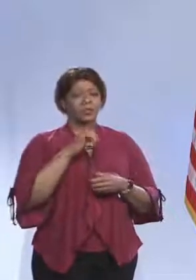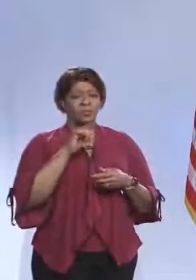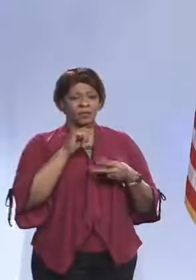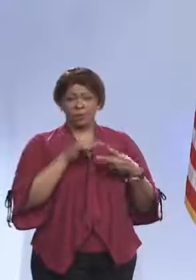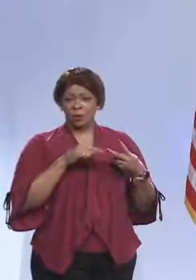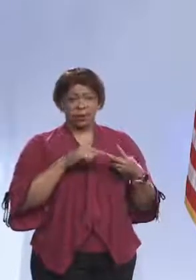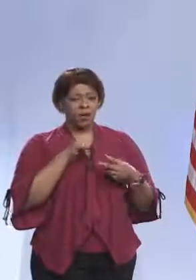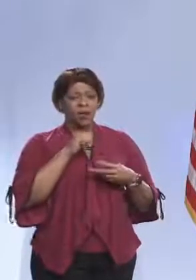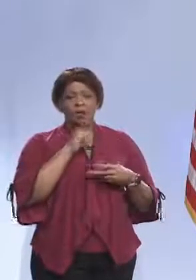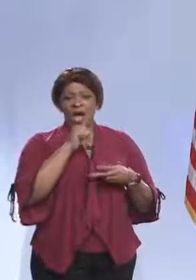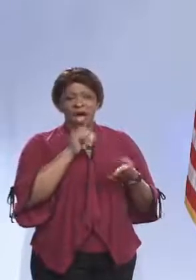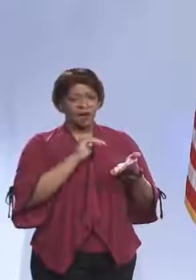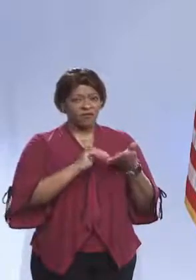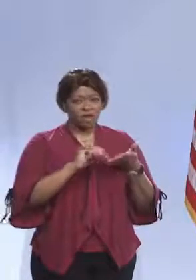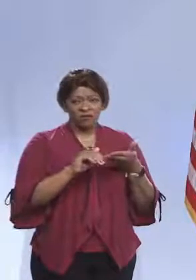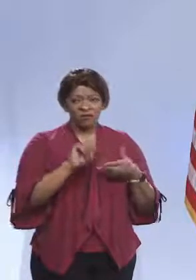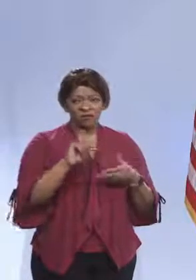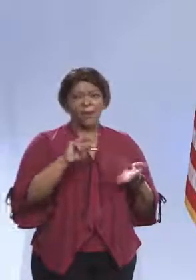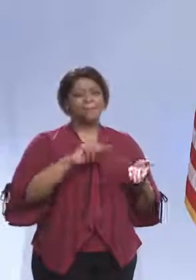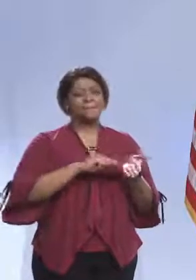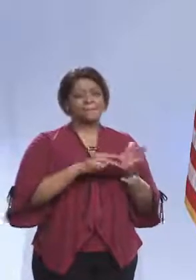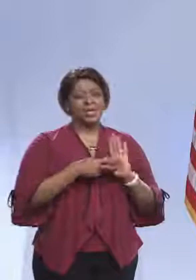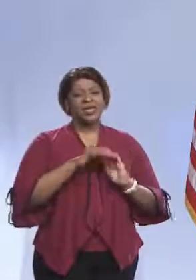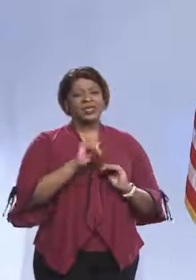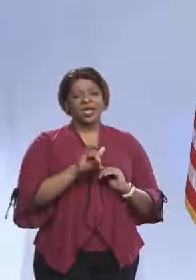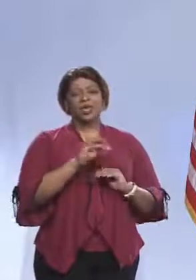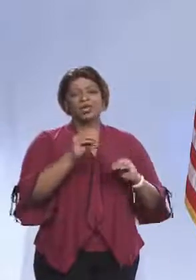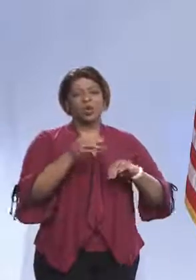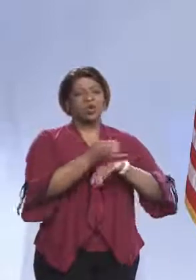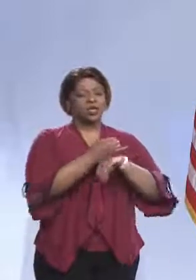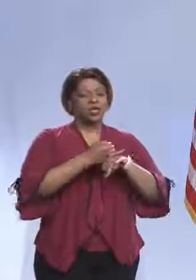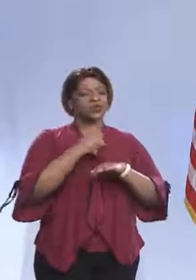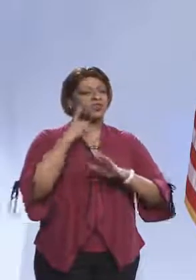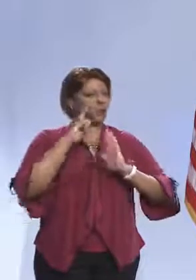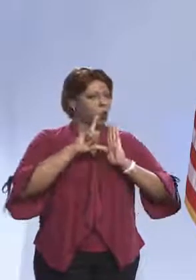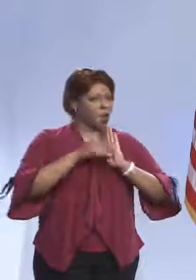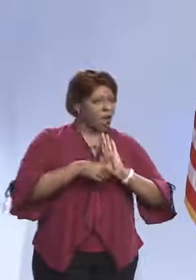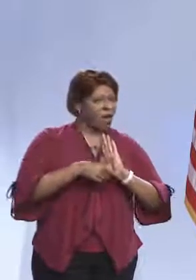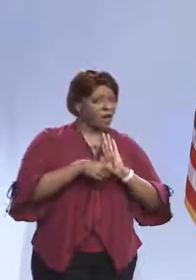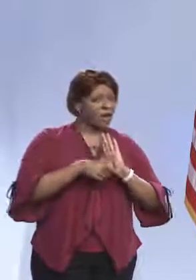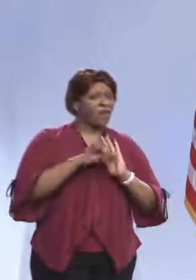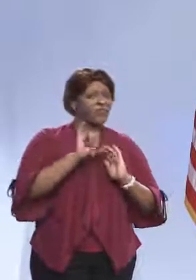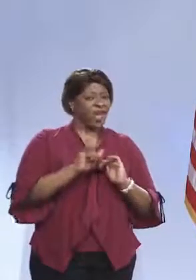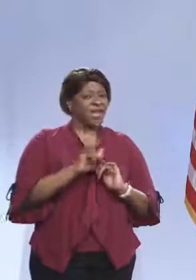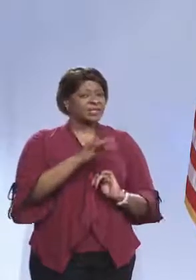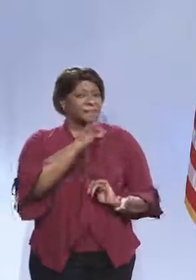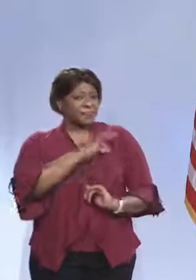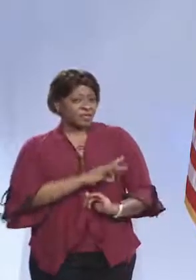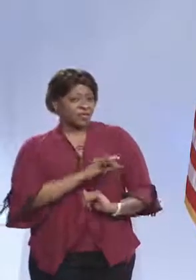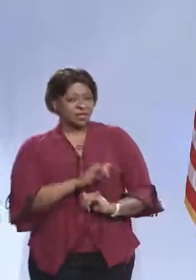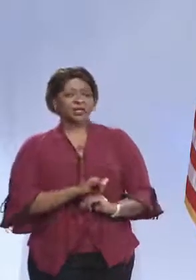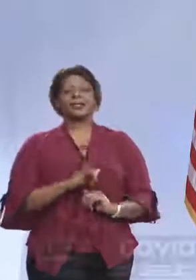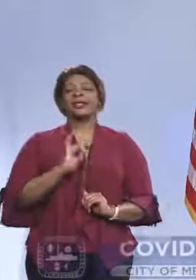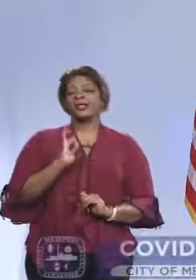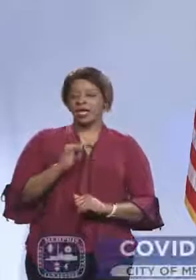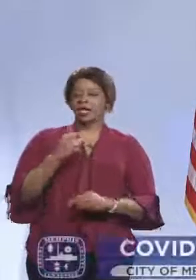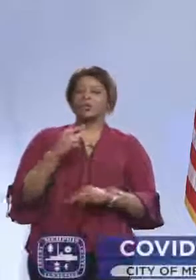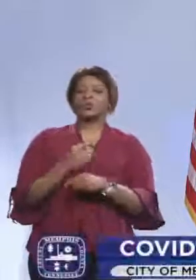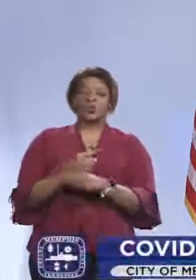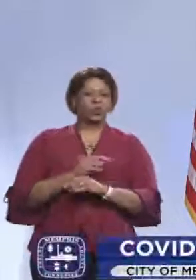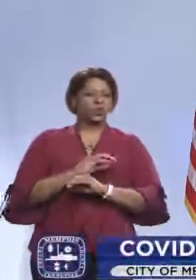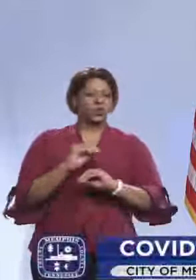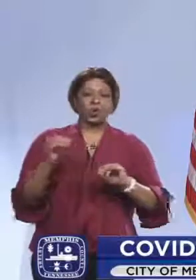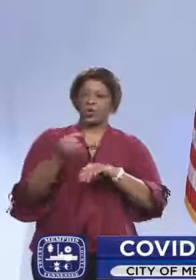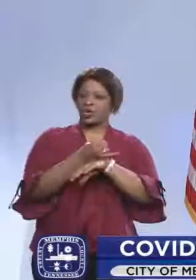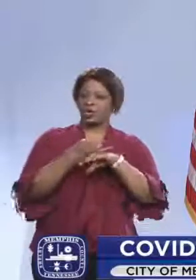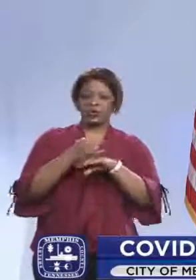those are not forgivable, correct? Those are just the no interest for a while. Is that the benefit? That's correct. There's no